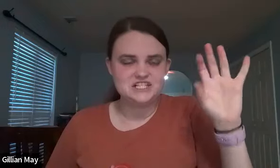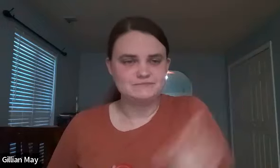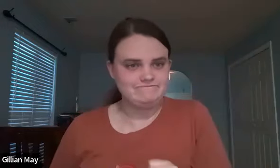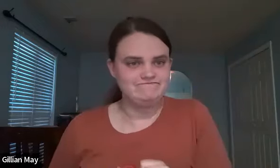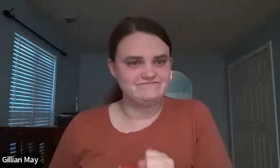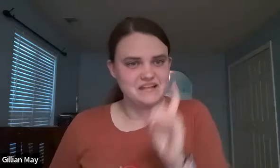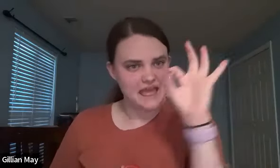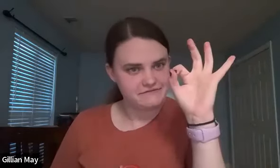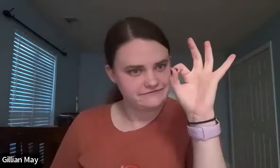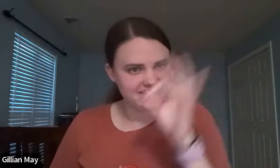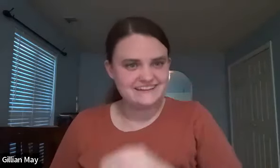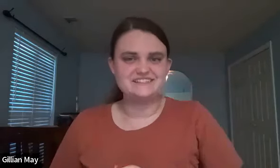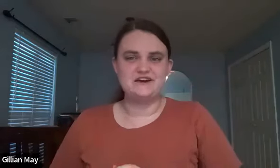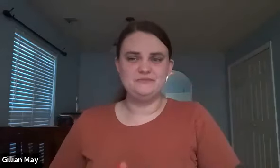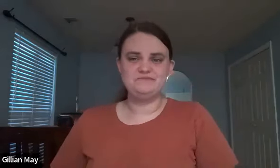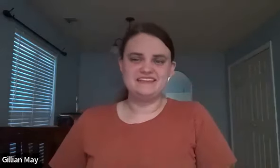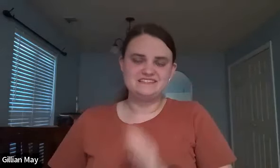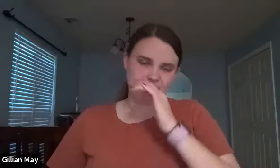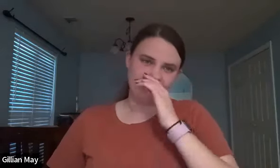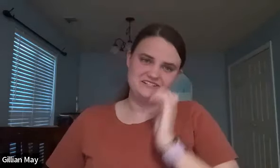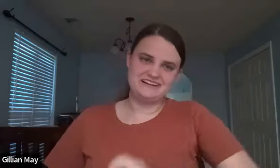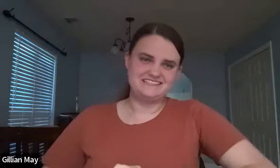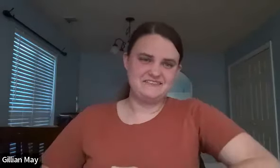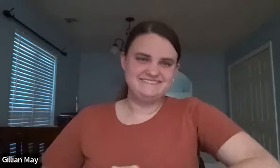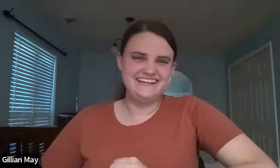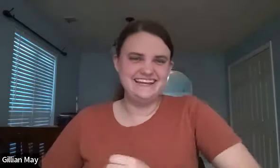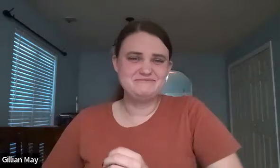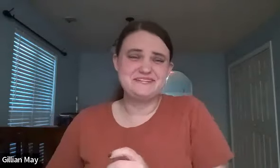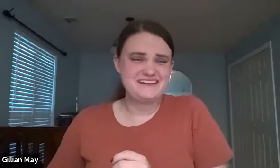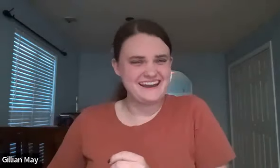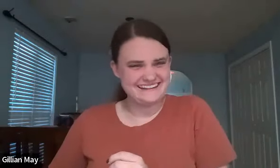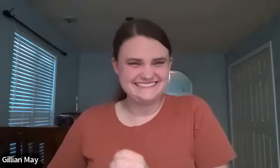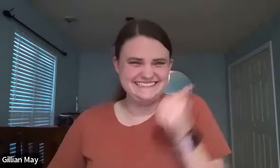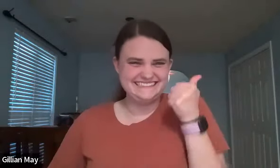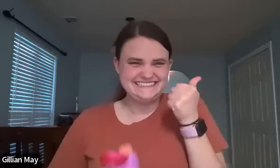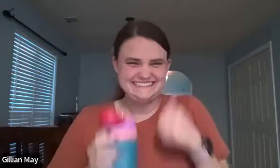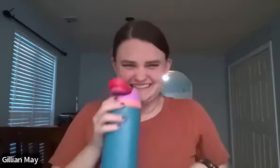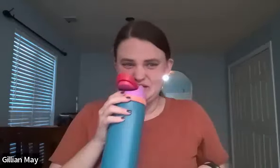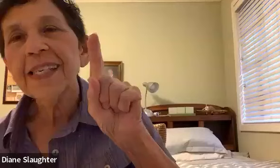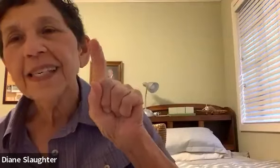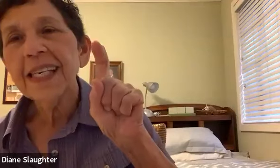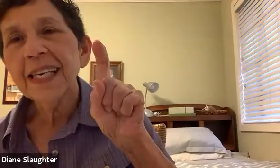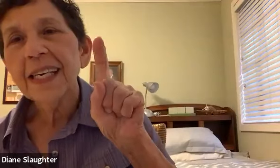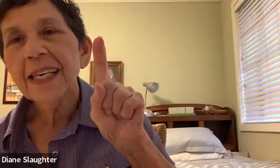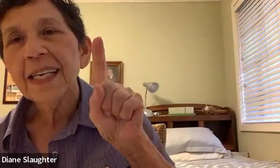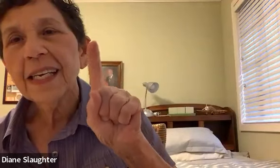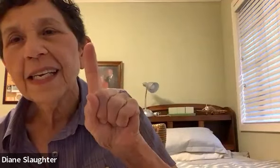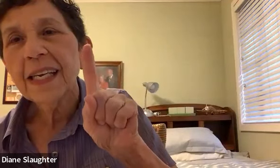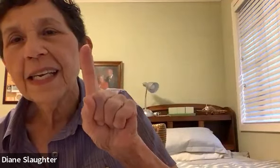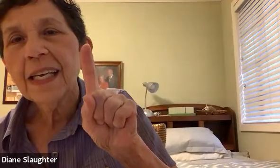she's and so it's an ongoing joke. I just love it. But you got it. So this is the D?